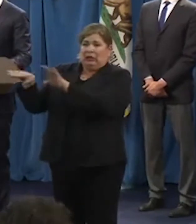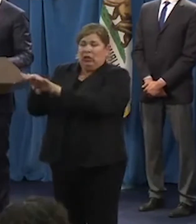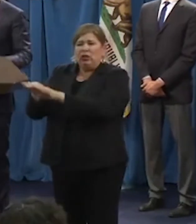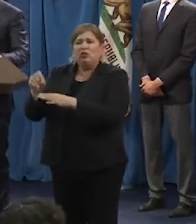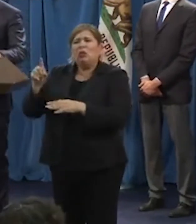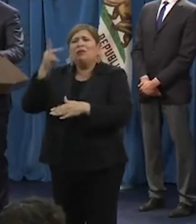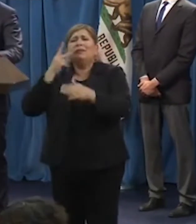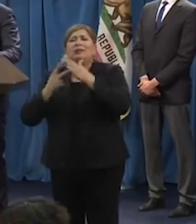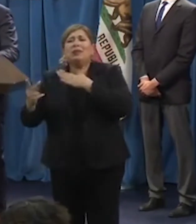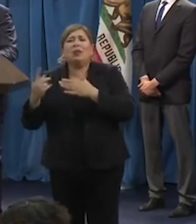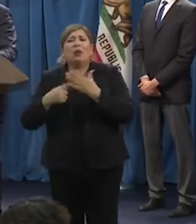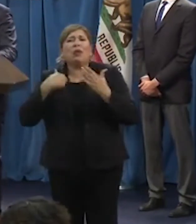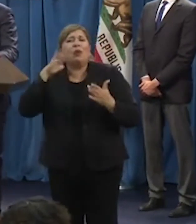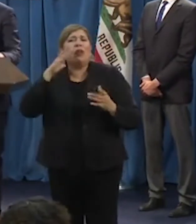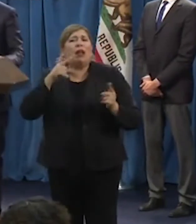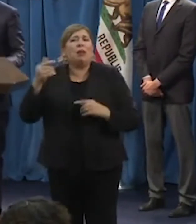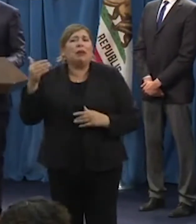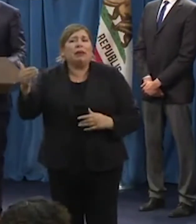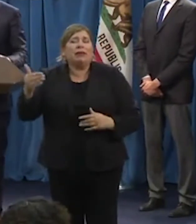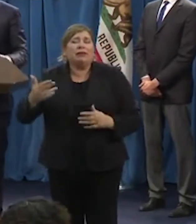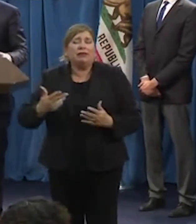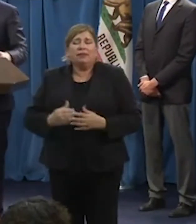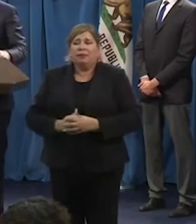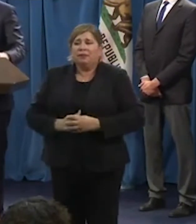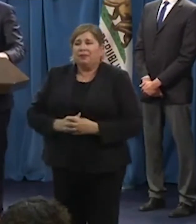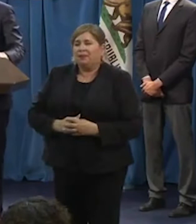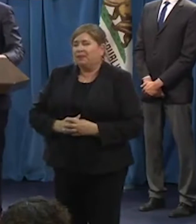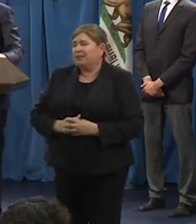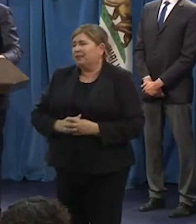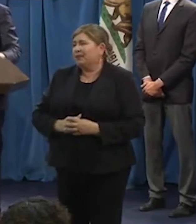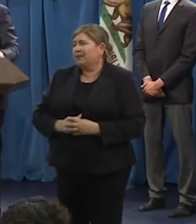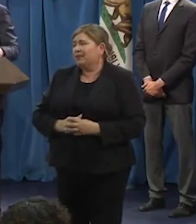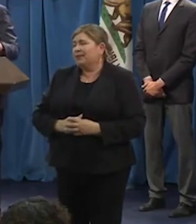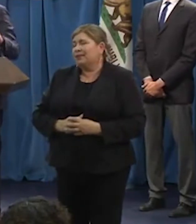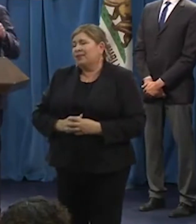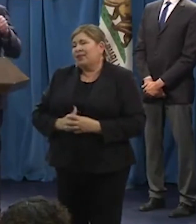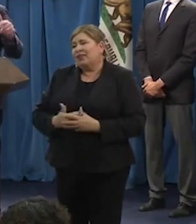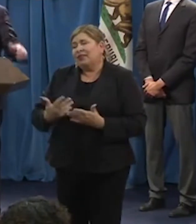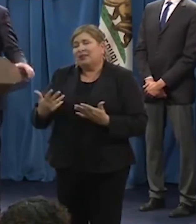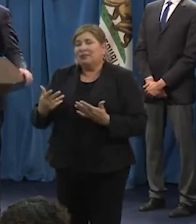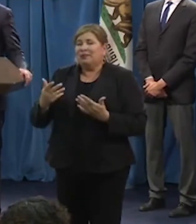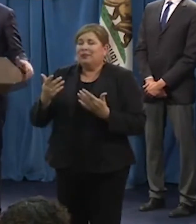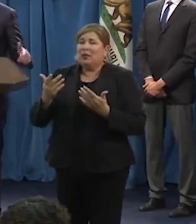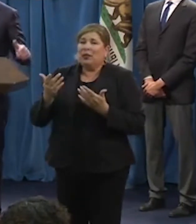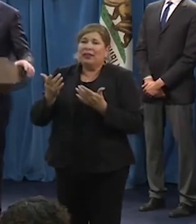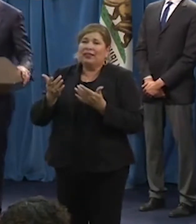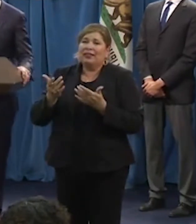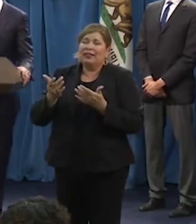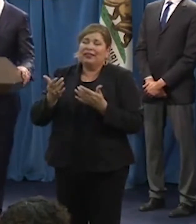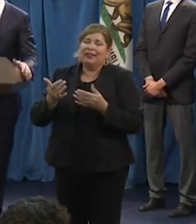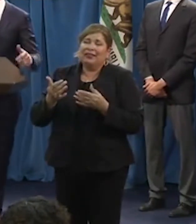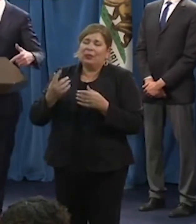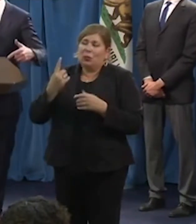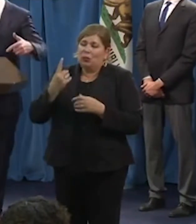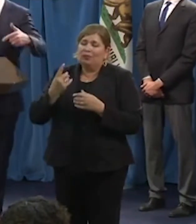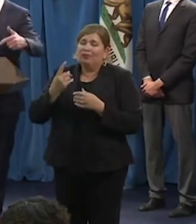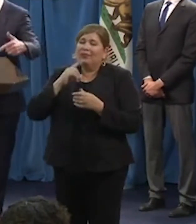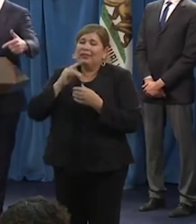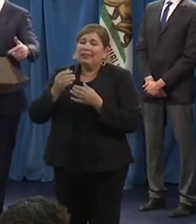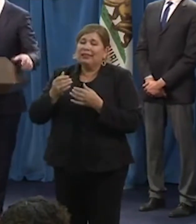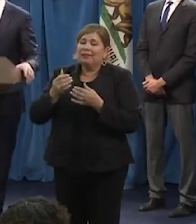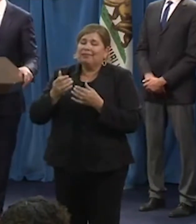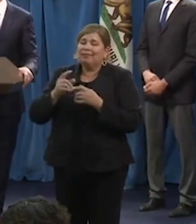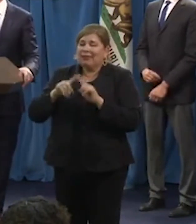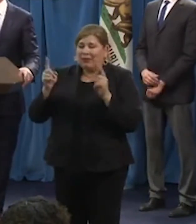broadly? Well, the most important thing, it's one thing to take a piece of paper and to fix your signature to it. It's another to